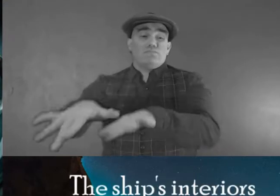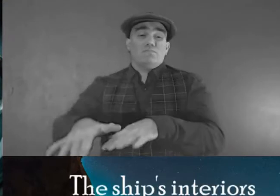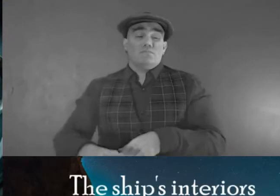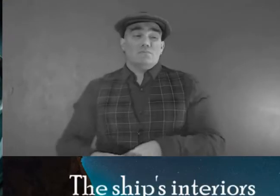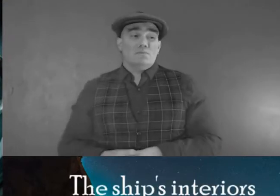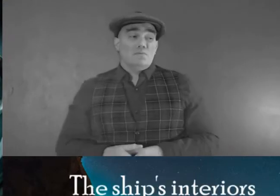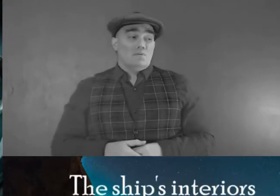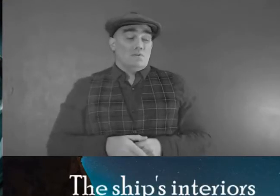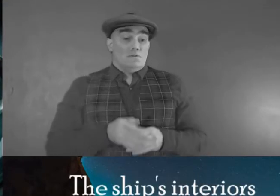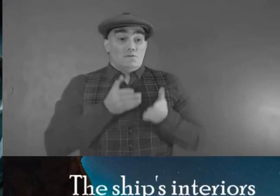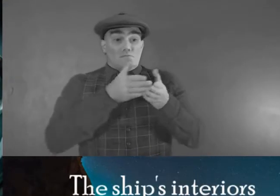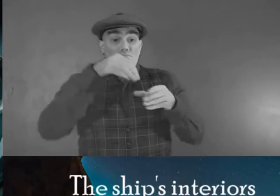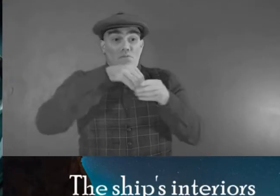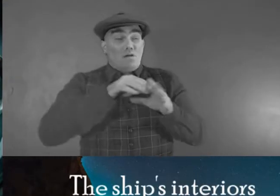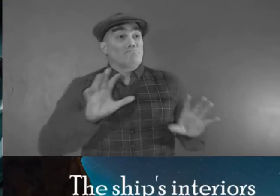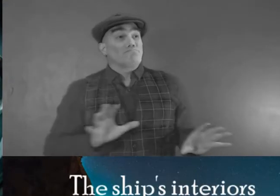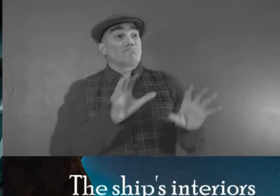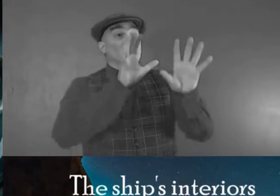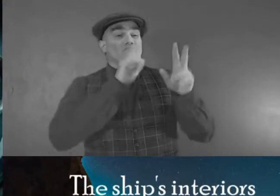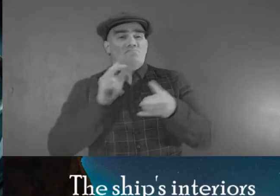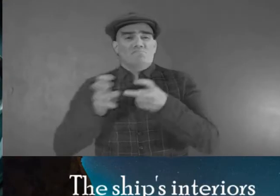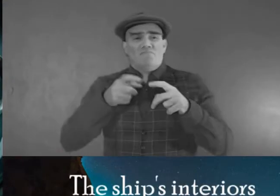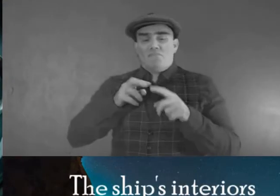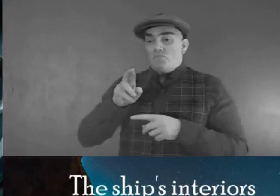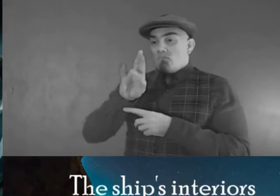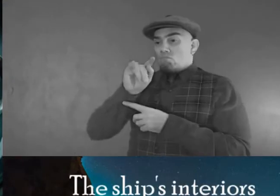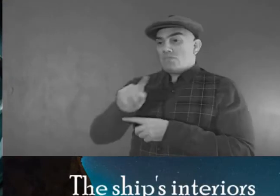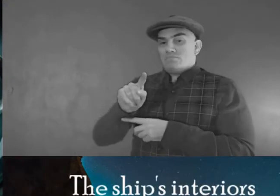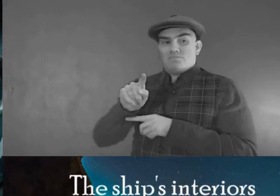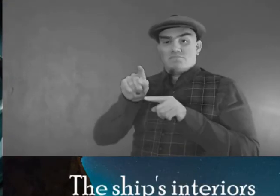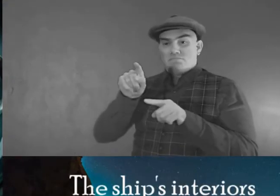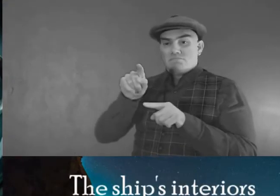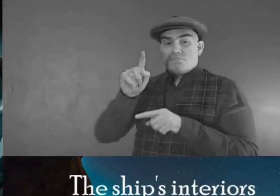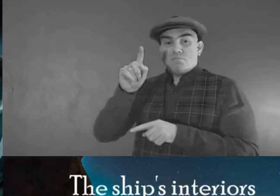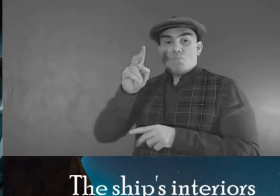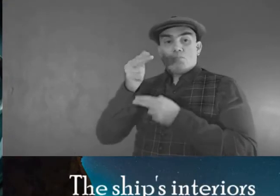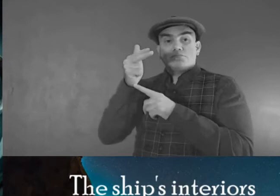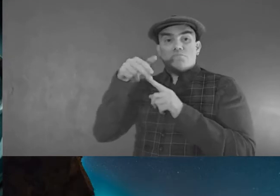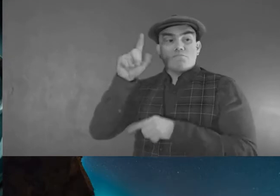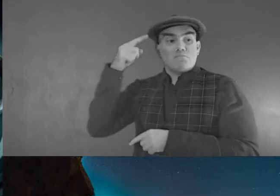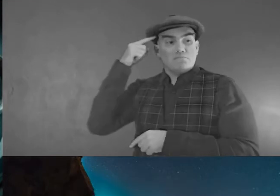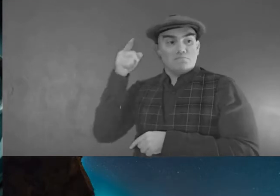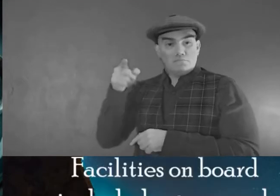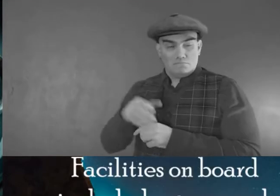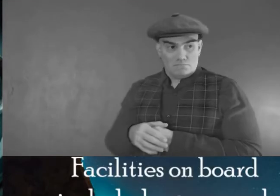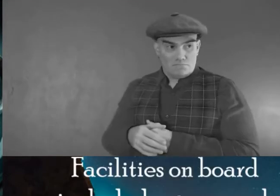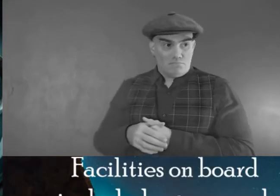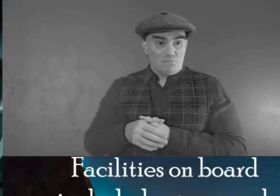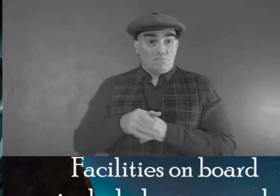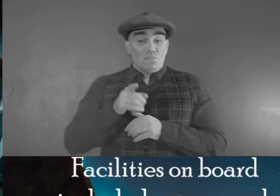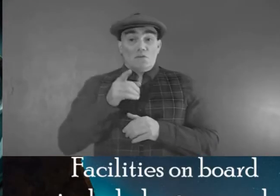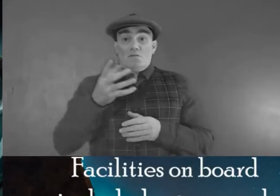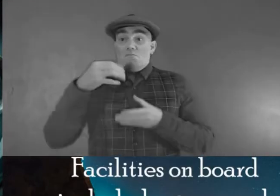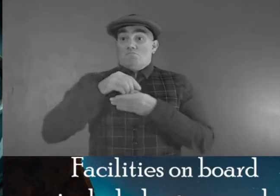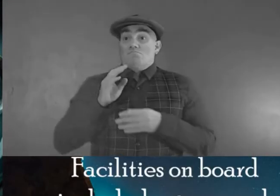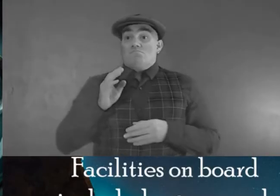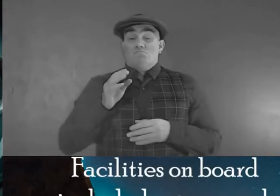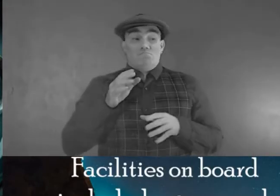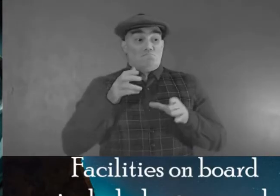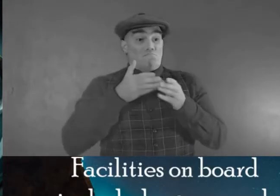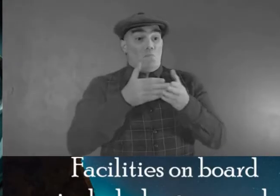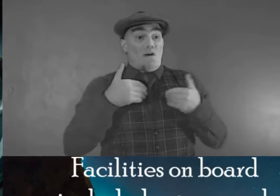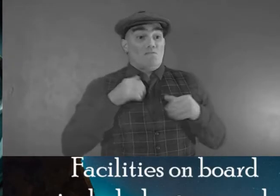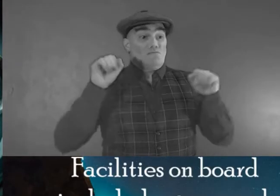The ship's interiors were loosely inspired by those at the Ritz Hotel in London. Facilities on board included a